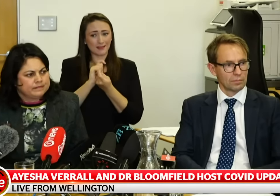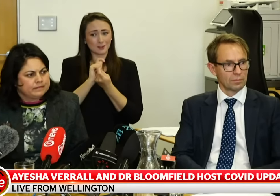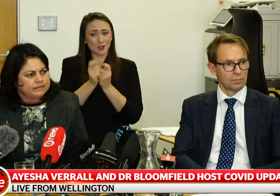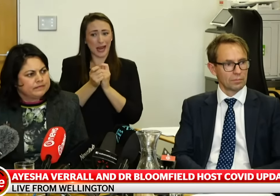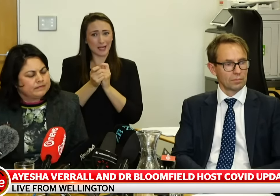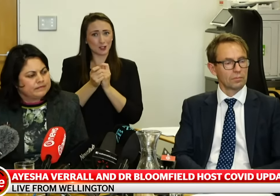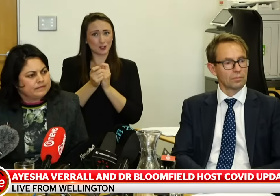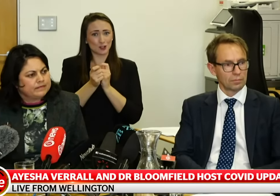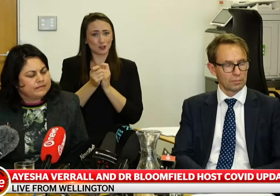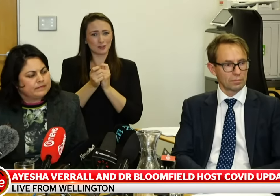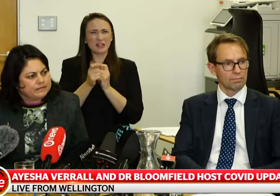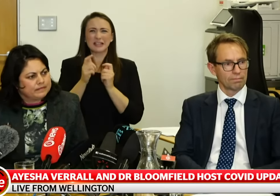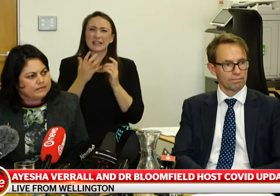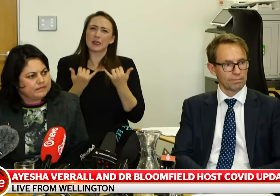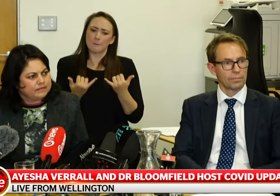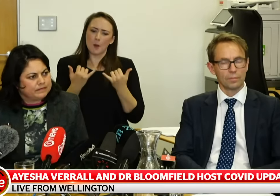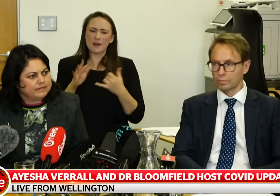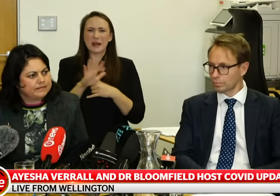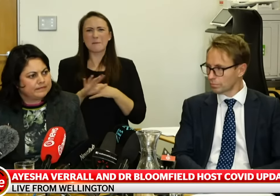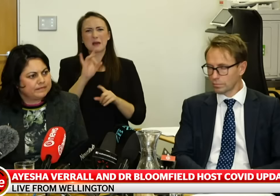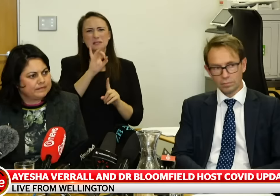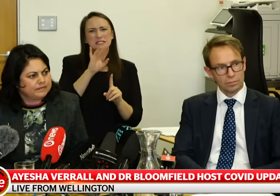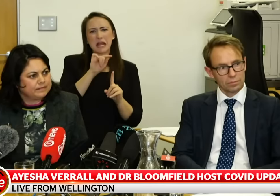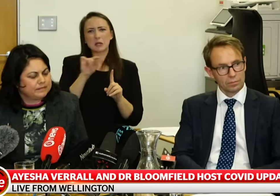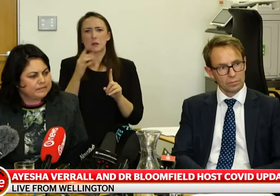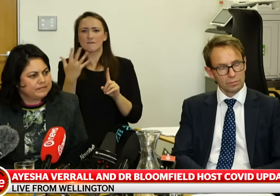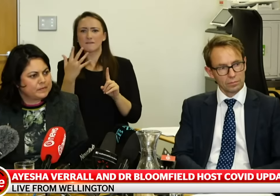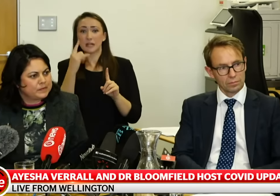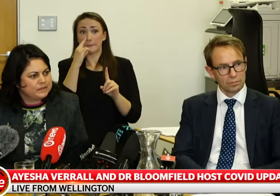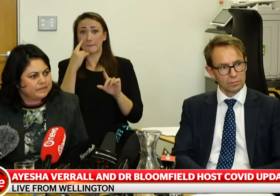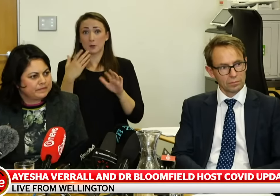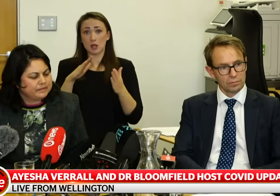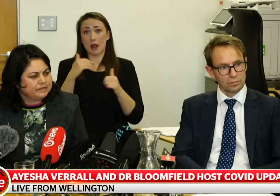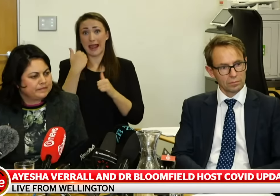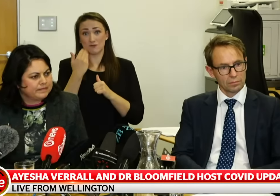10 and 15 a day on average for a couple of months now, and